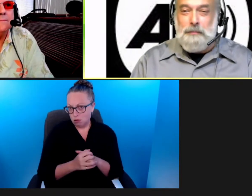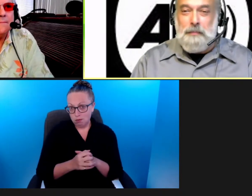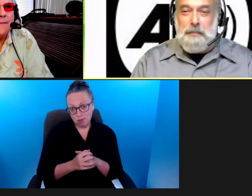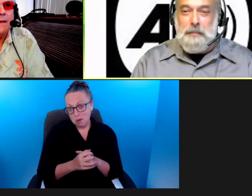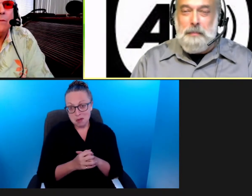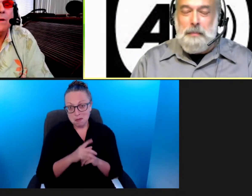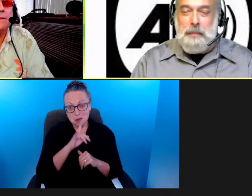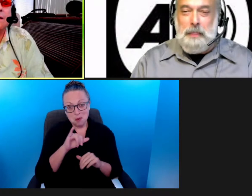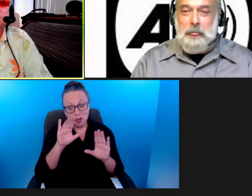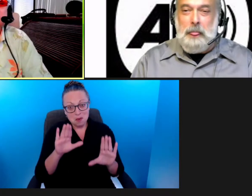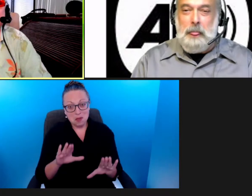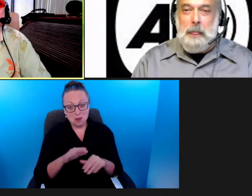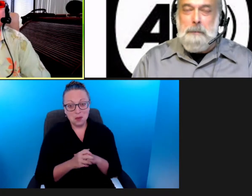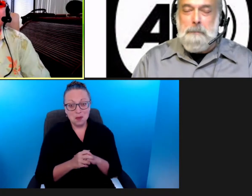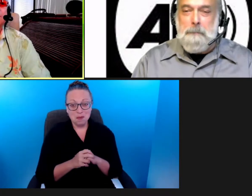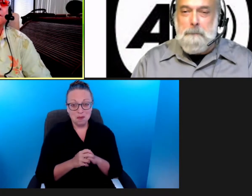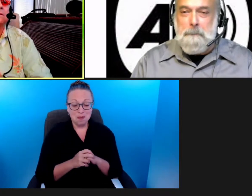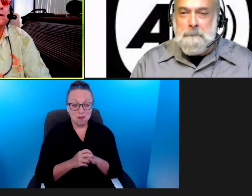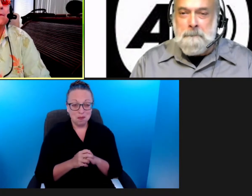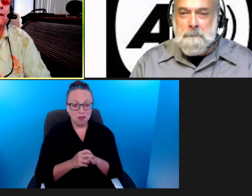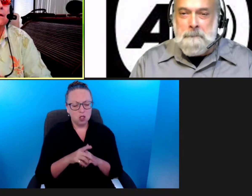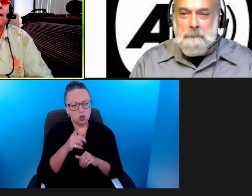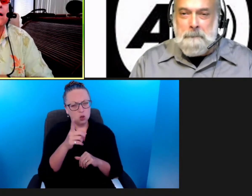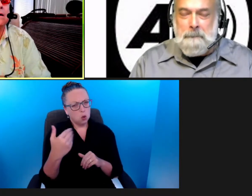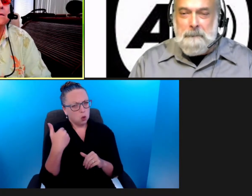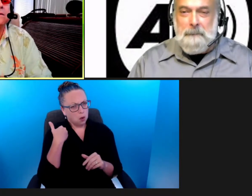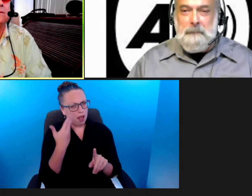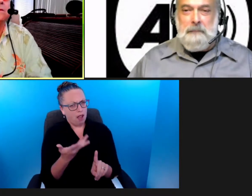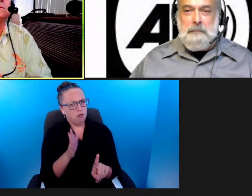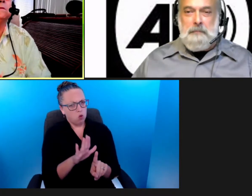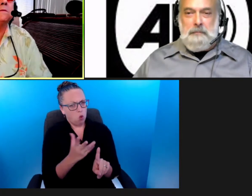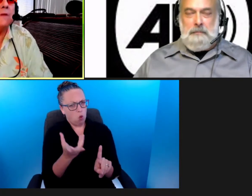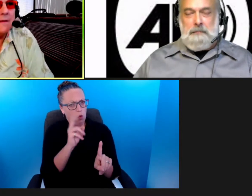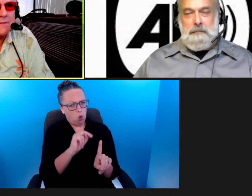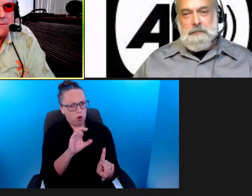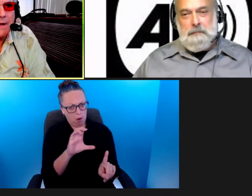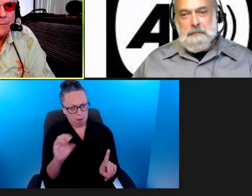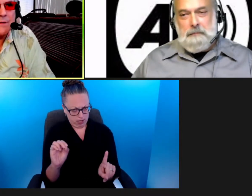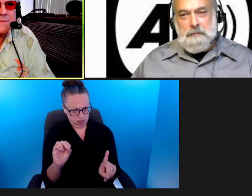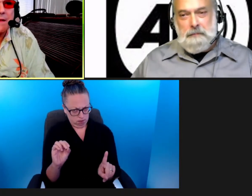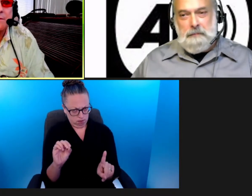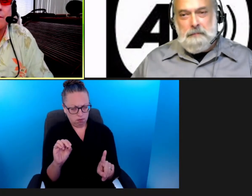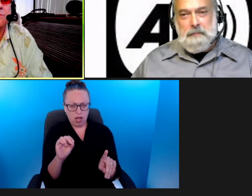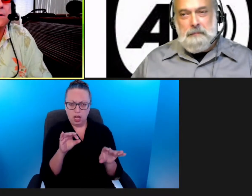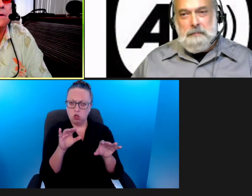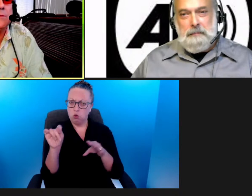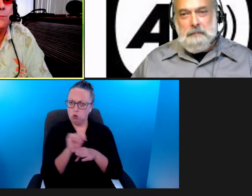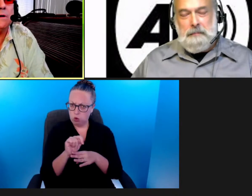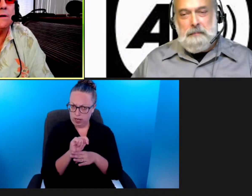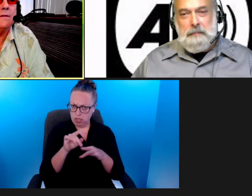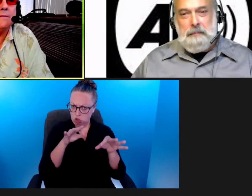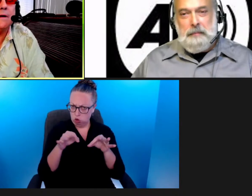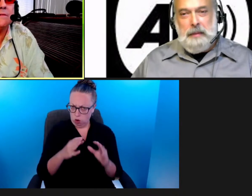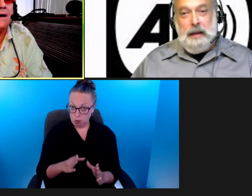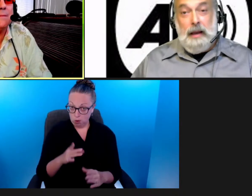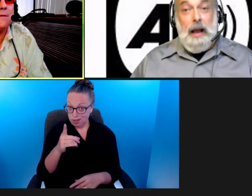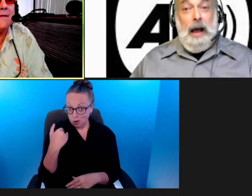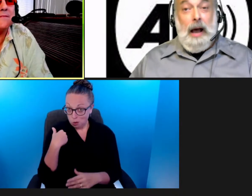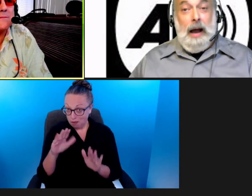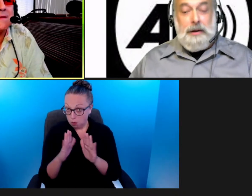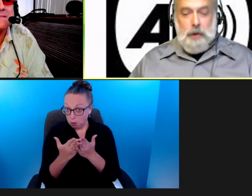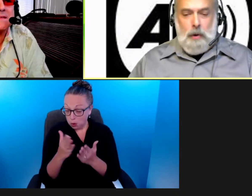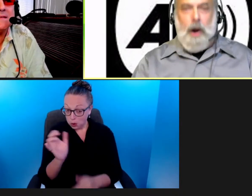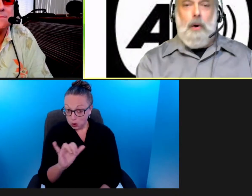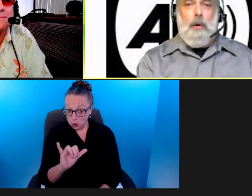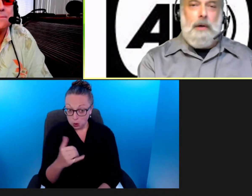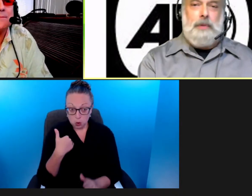wonderful. Well, so you have your own company and you do train describers and you also have a book. Do you have a copy of that?